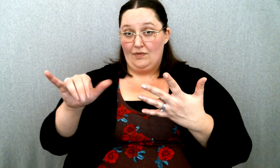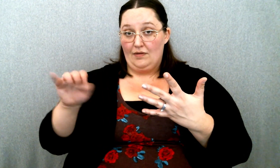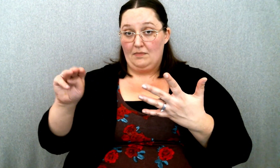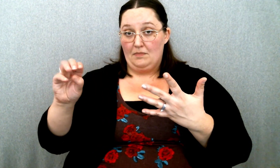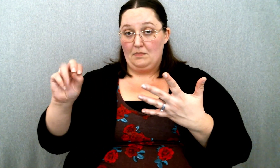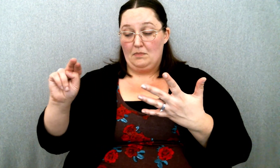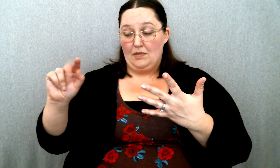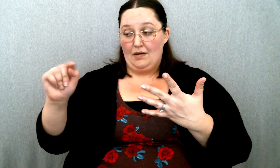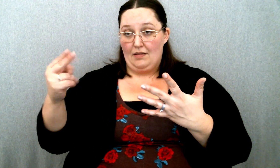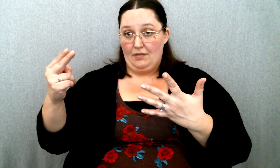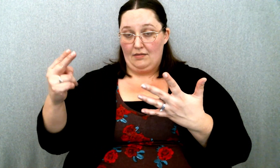every month,